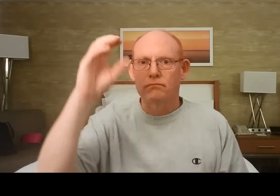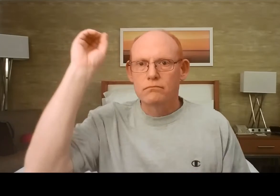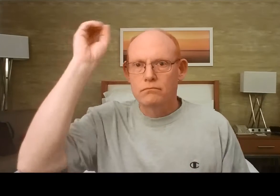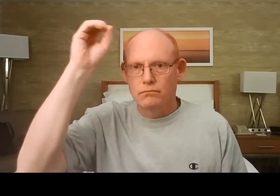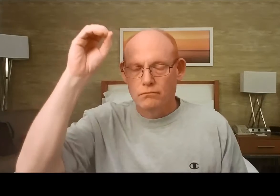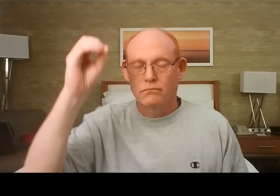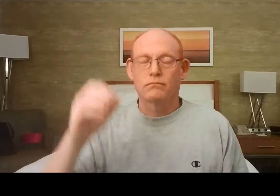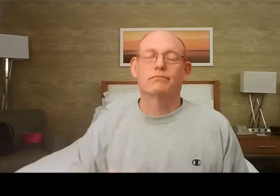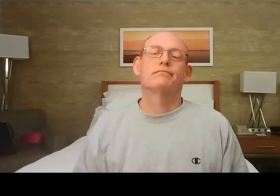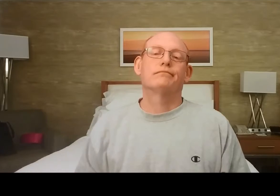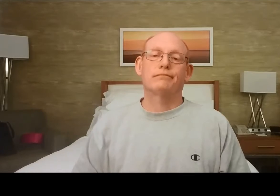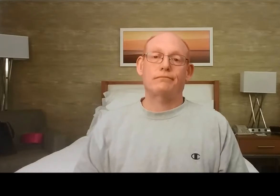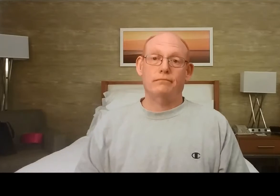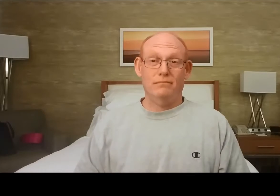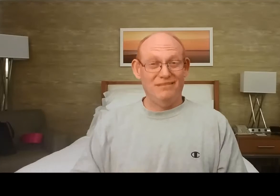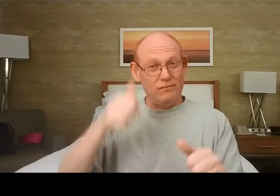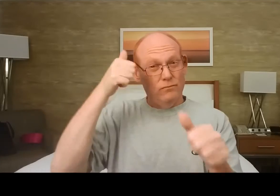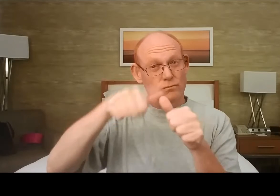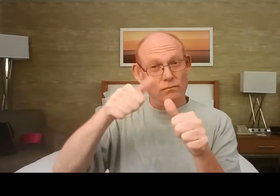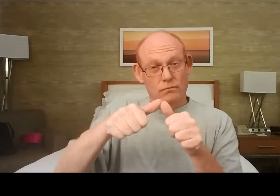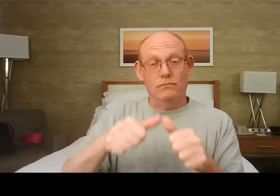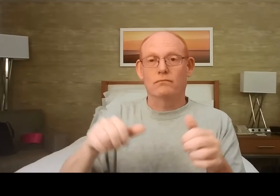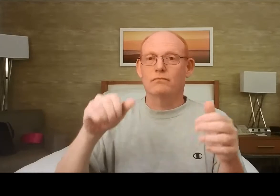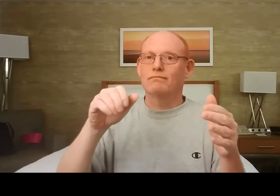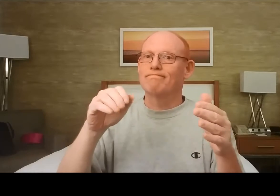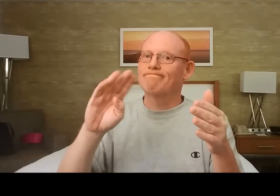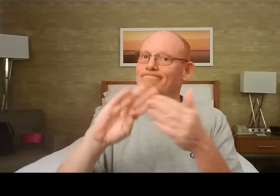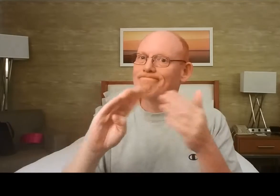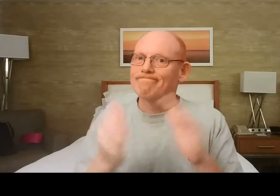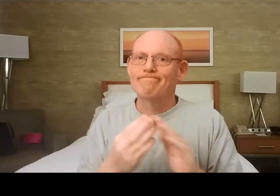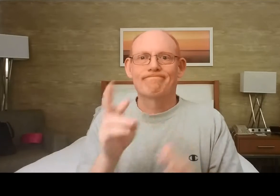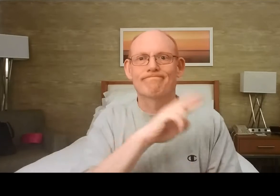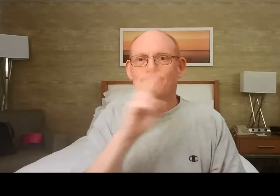So I really want to get your opinion. I want to get your perspective.